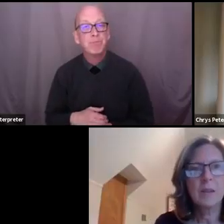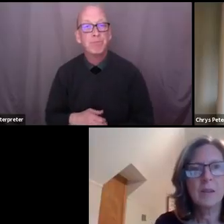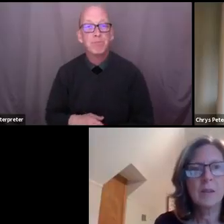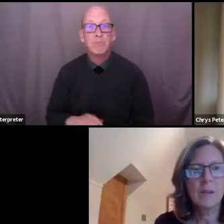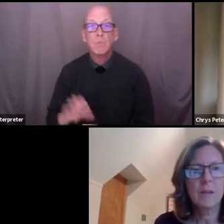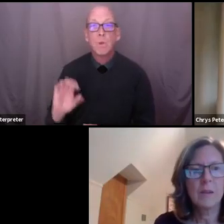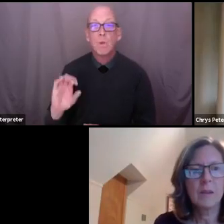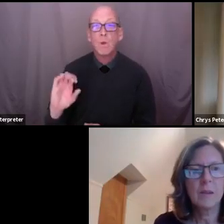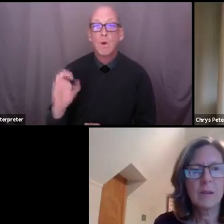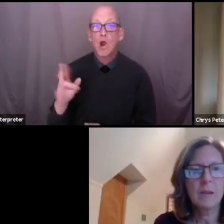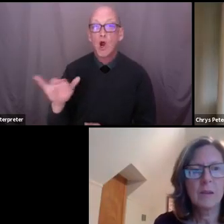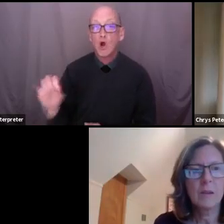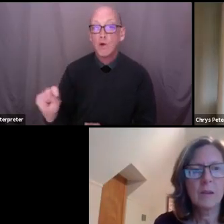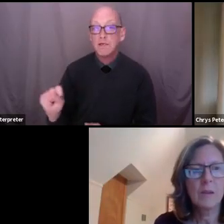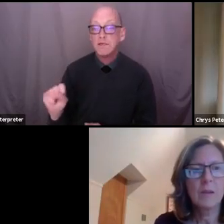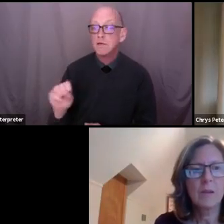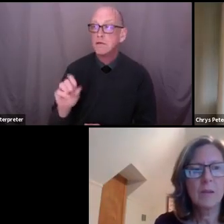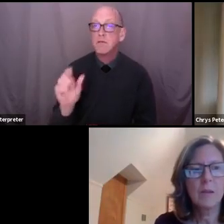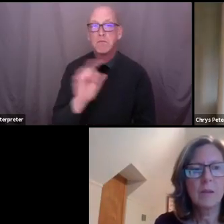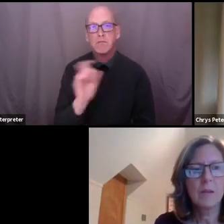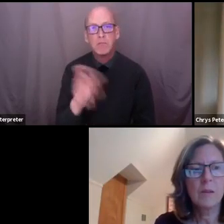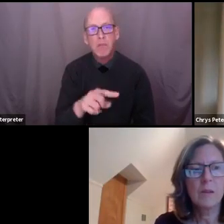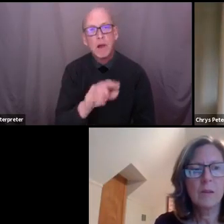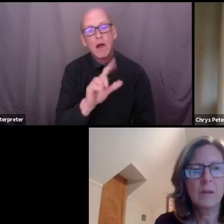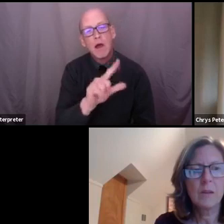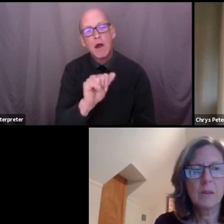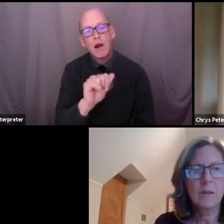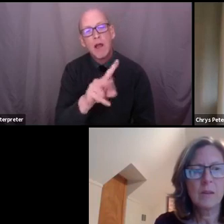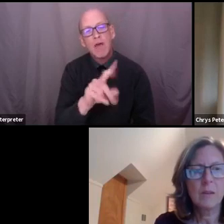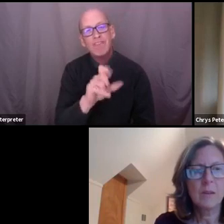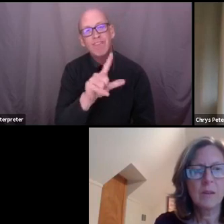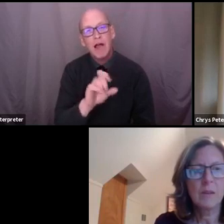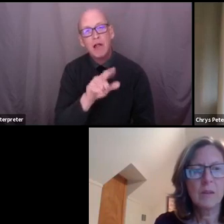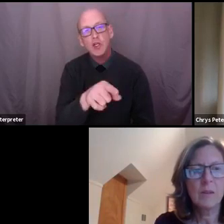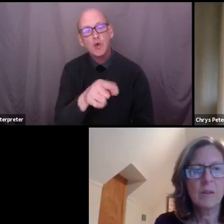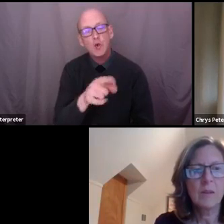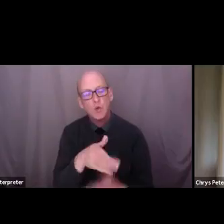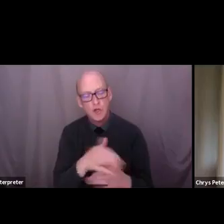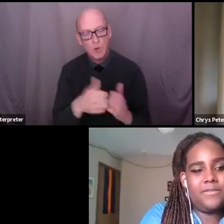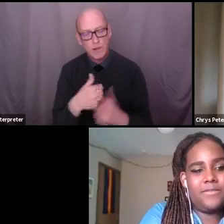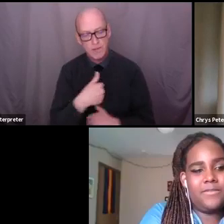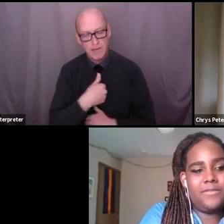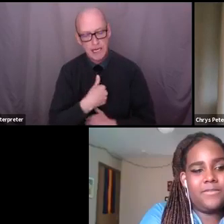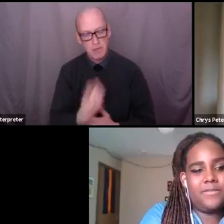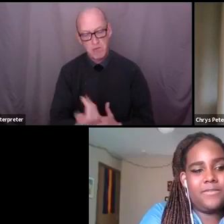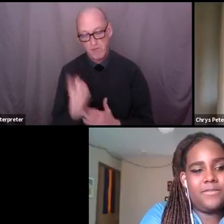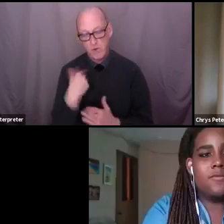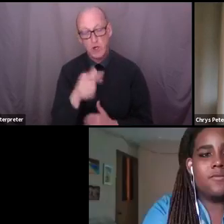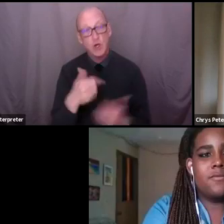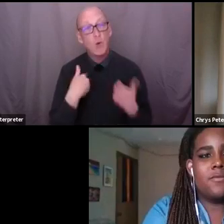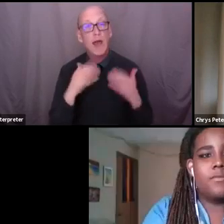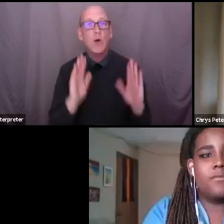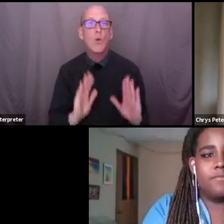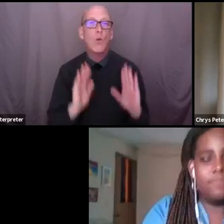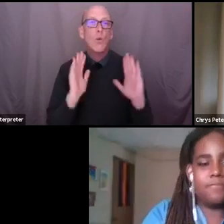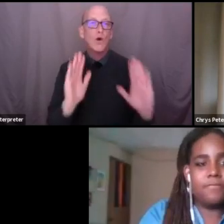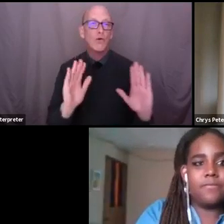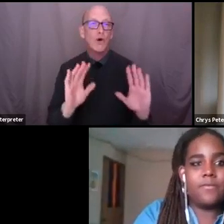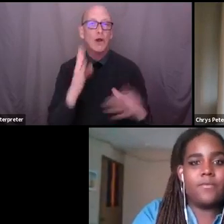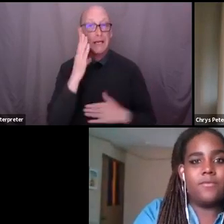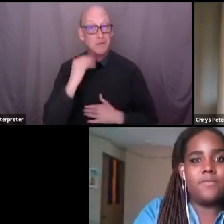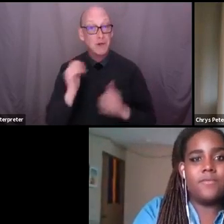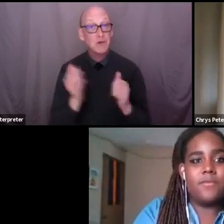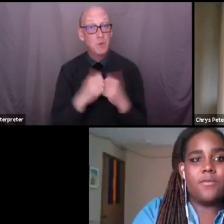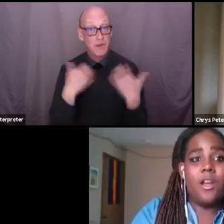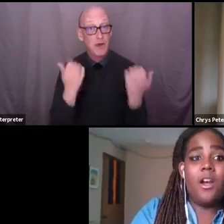And Lavelle, you were sharing with me earlier that you have had a great experience with the health department as